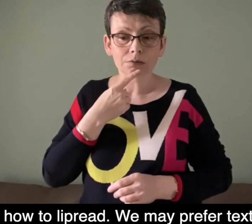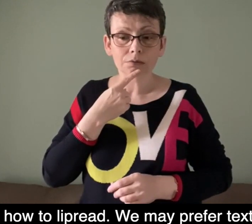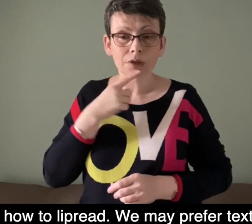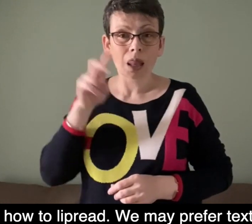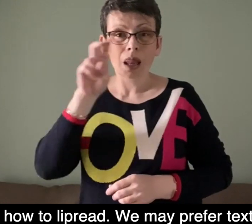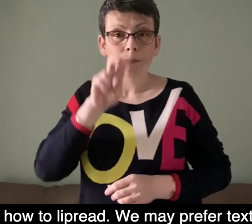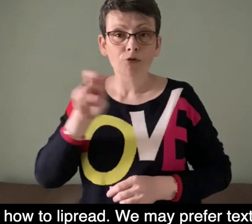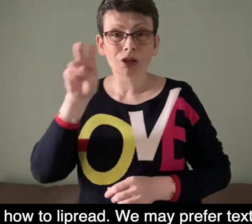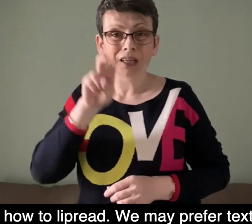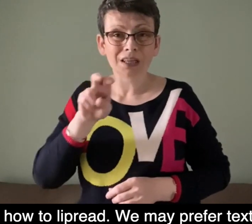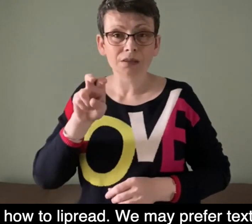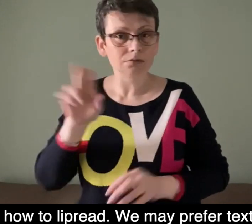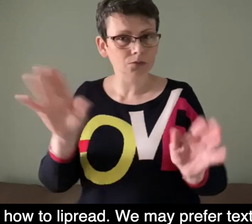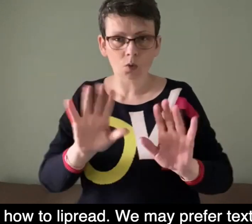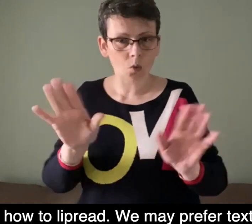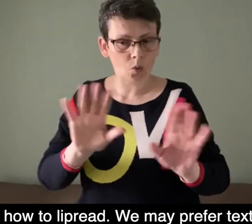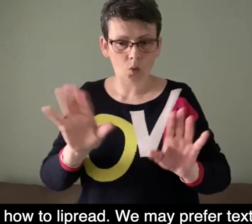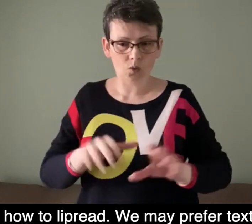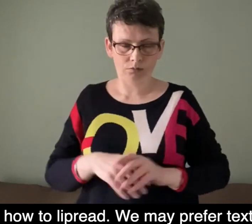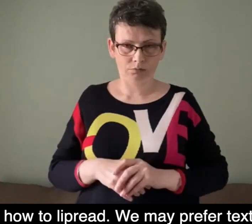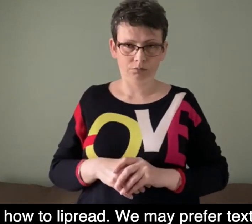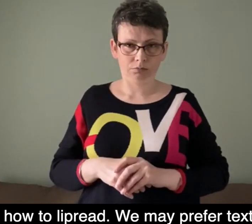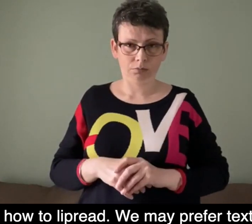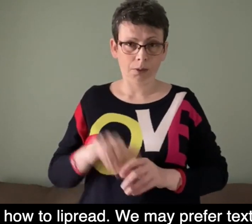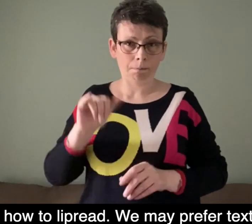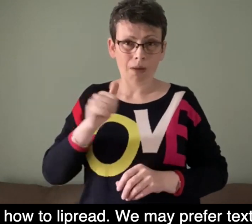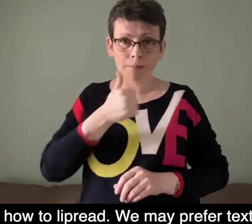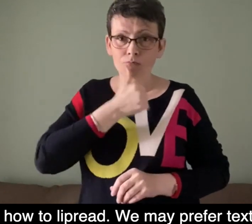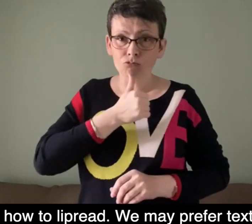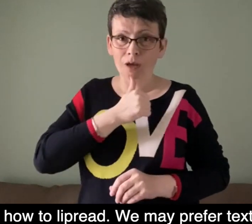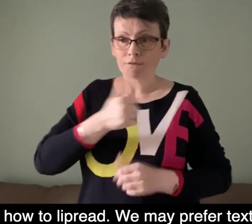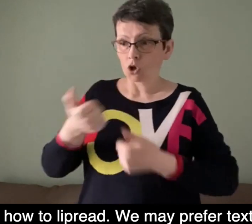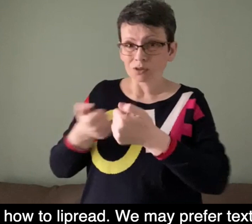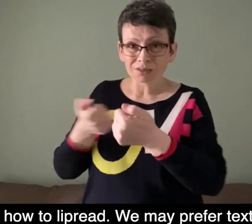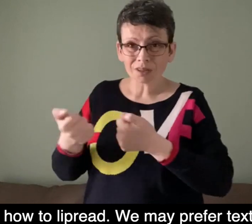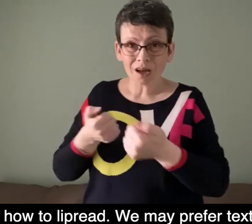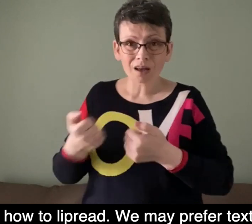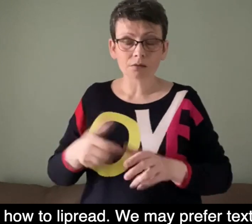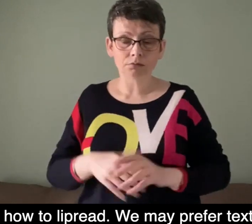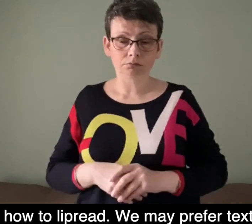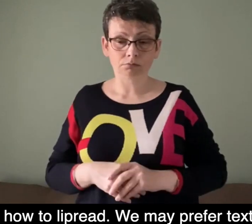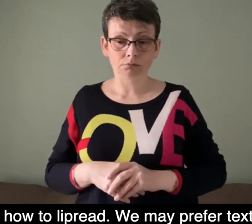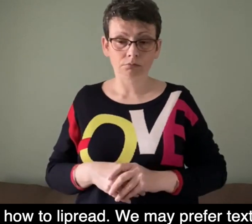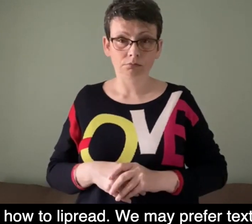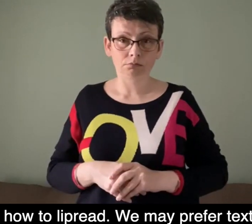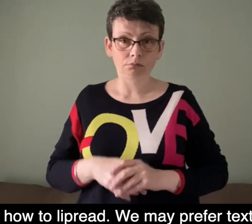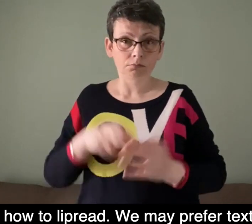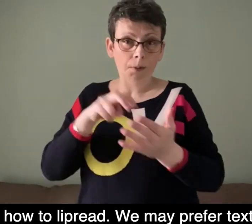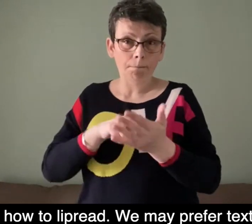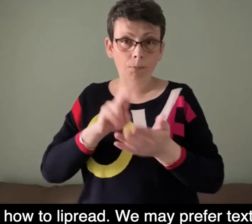We may prefer texting, using an interpreter, or to communicate verbally.